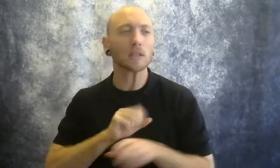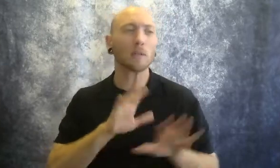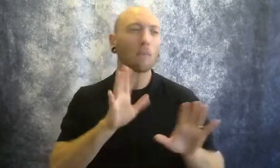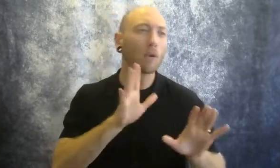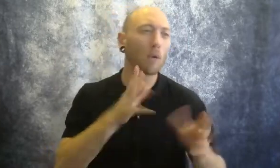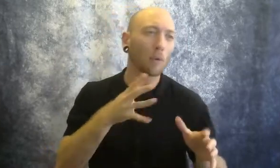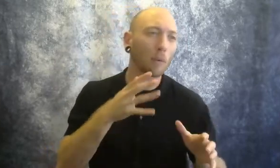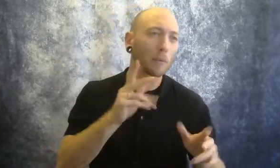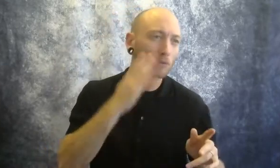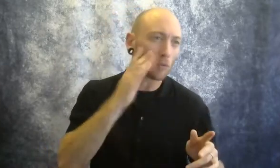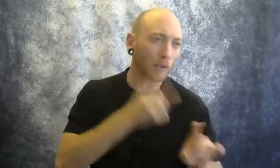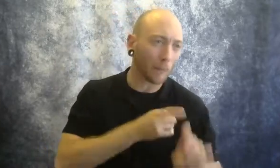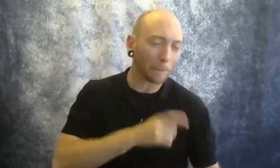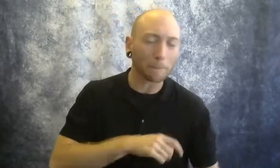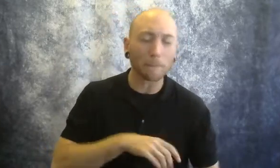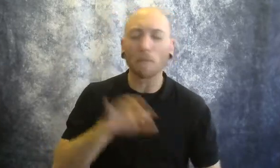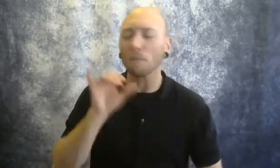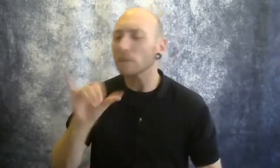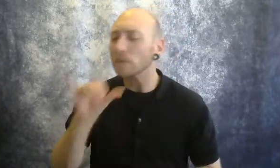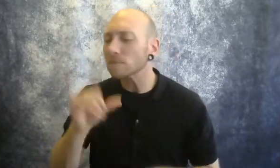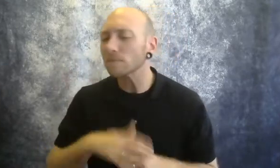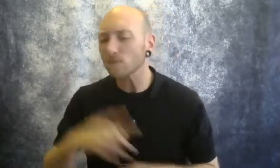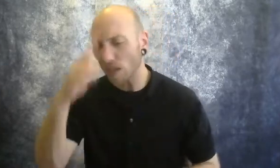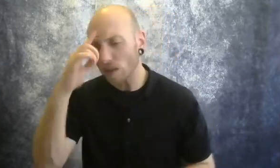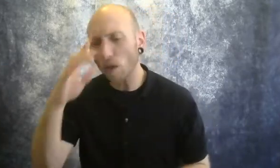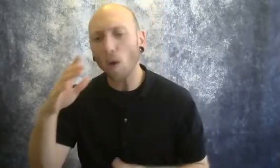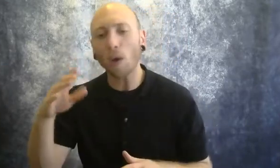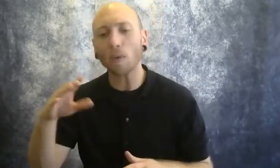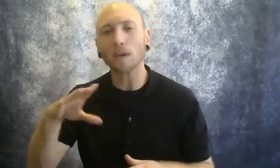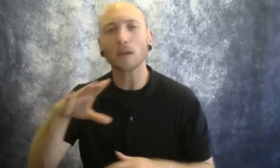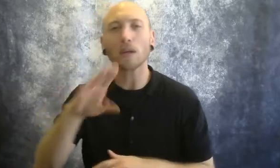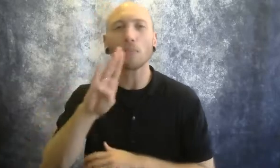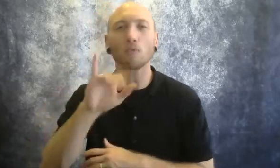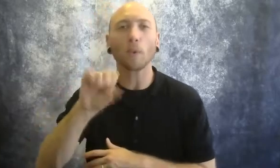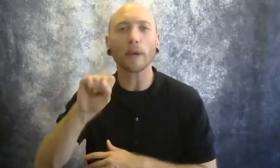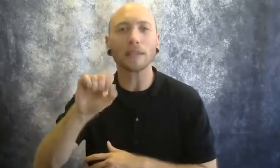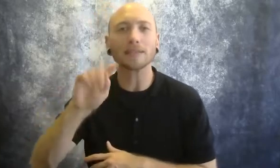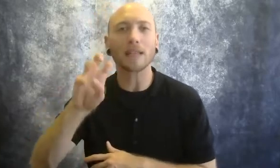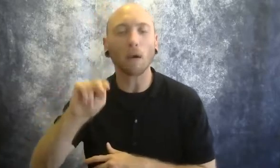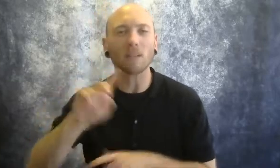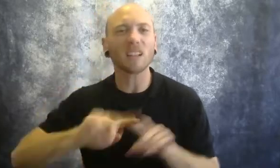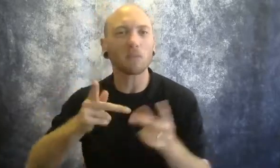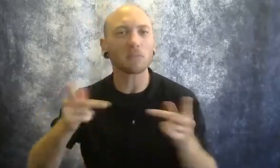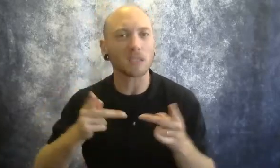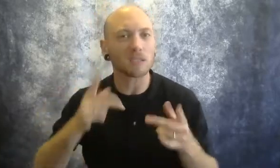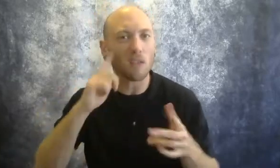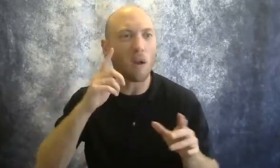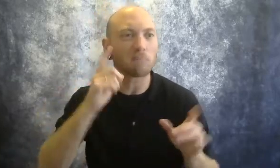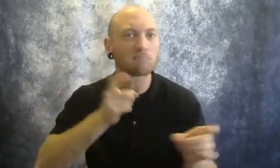And then I thought, no, I don't want anyone to know where it came from, And then I thought about Boys Town, blah, blah, blah, and